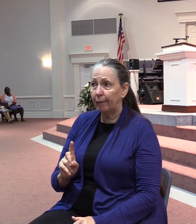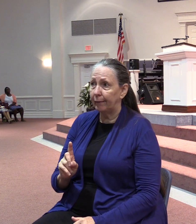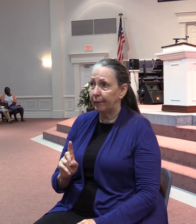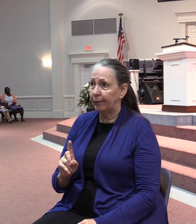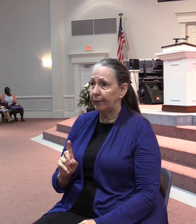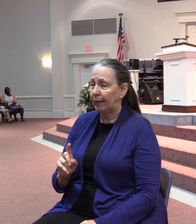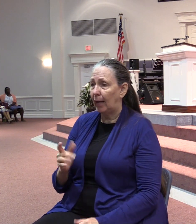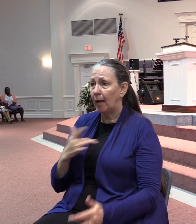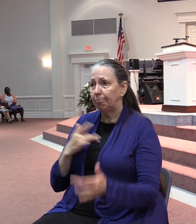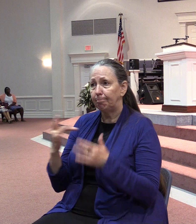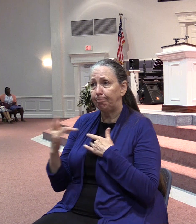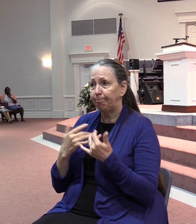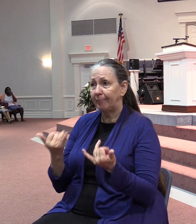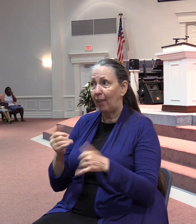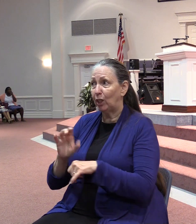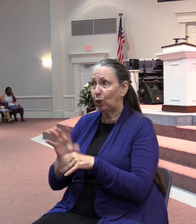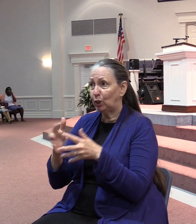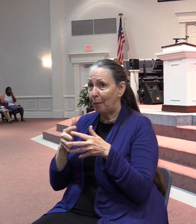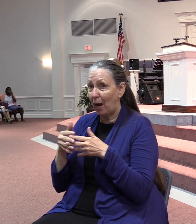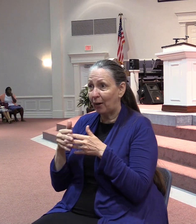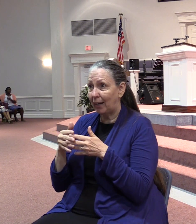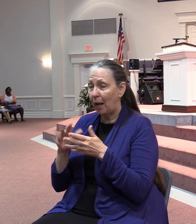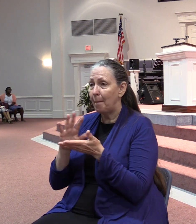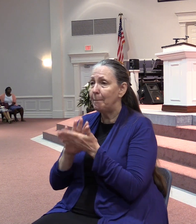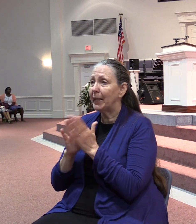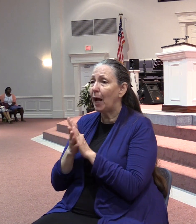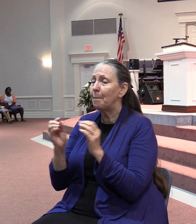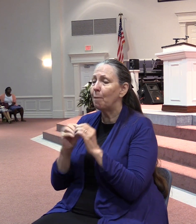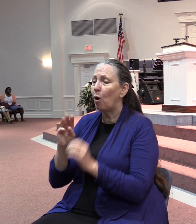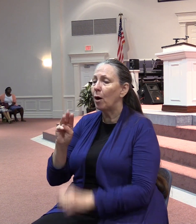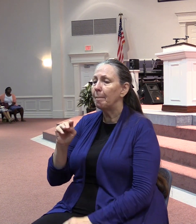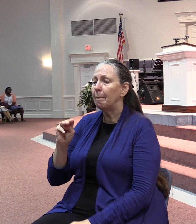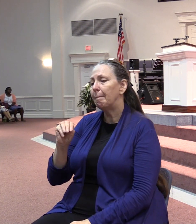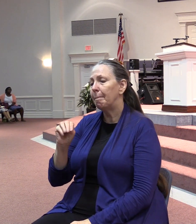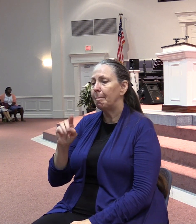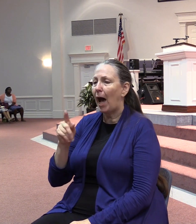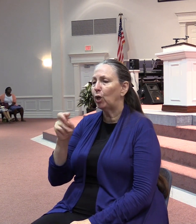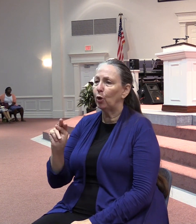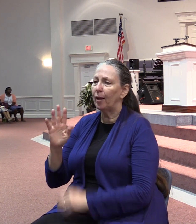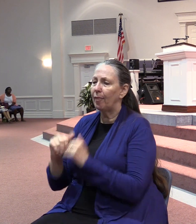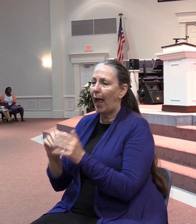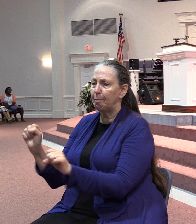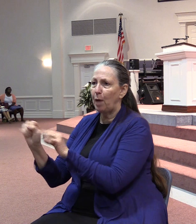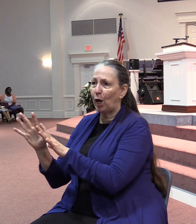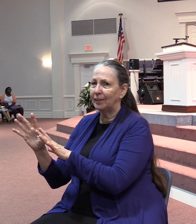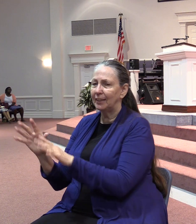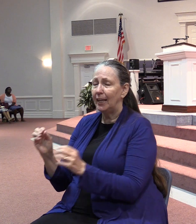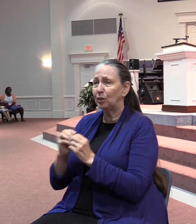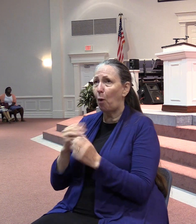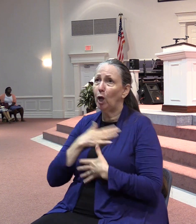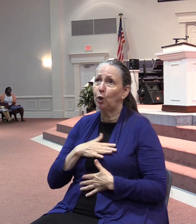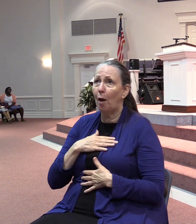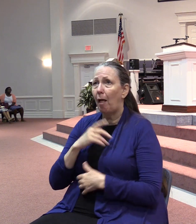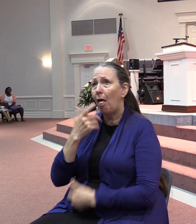Because I'm afraid today the church in America has become more modern than miraculous. It's become more entertaining than